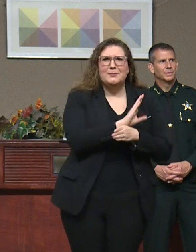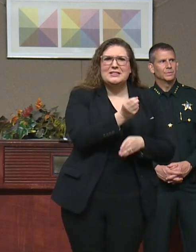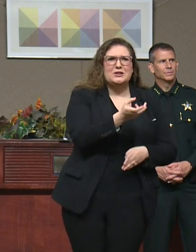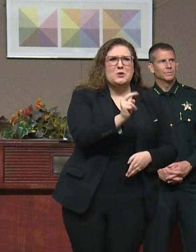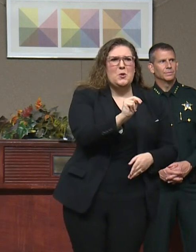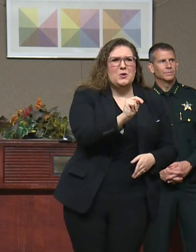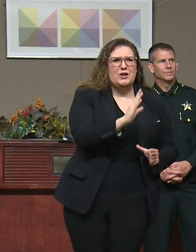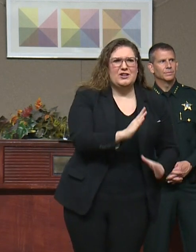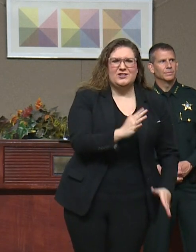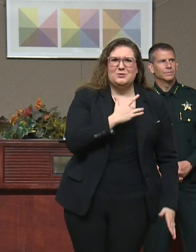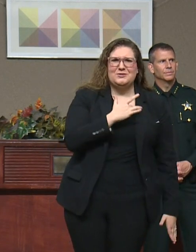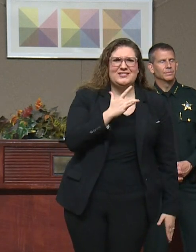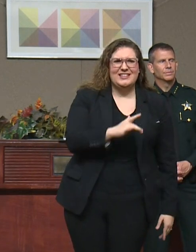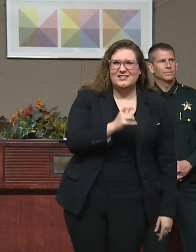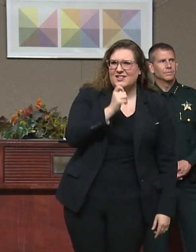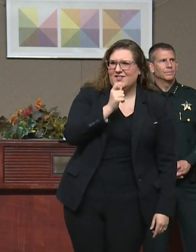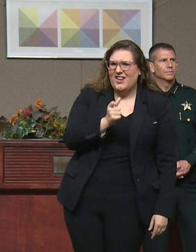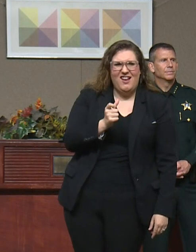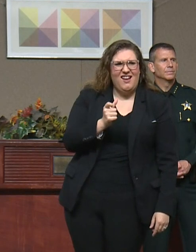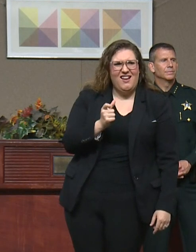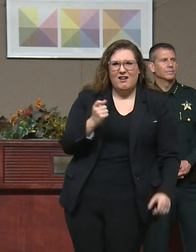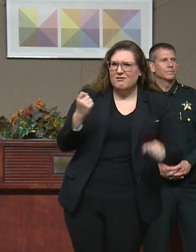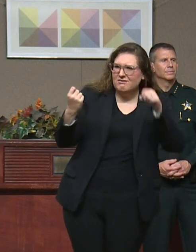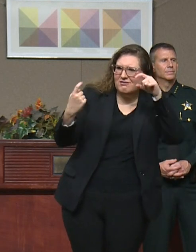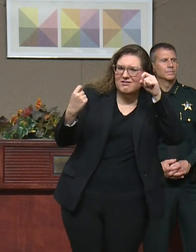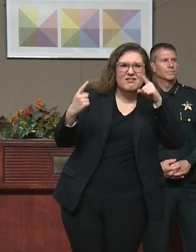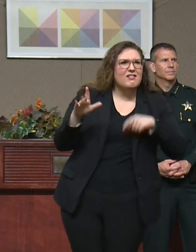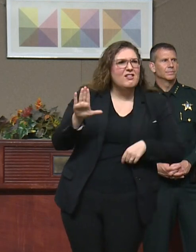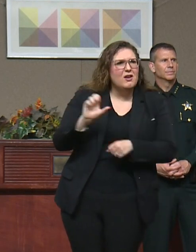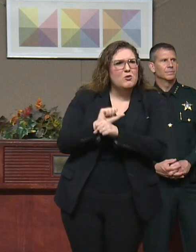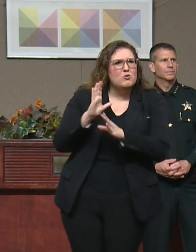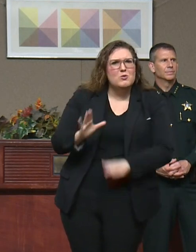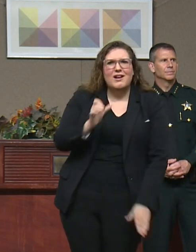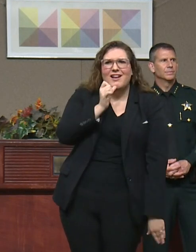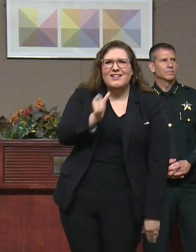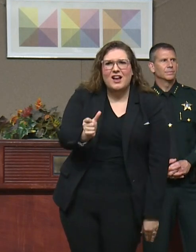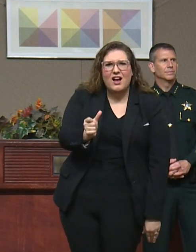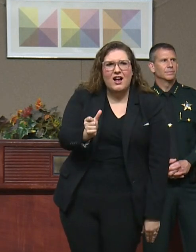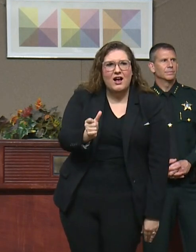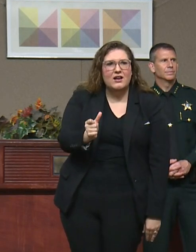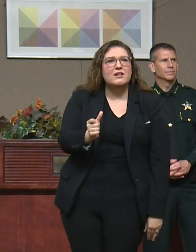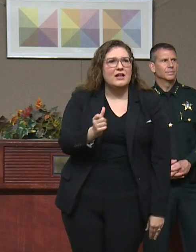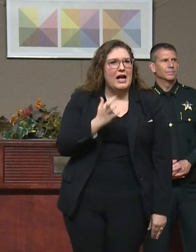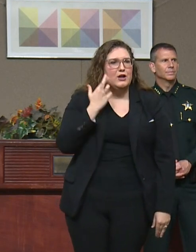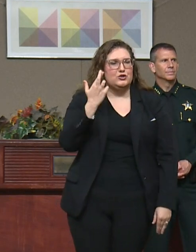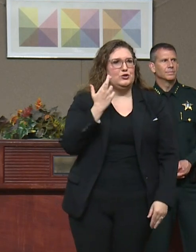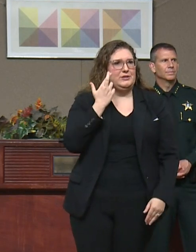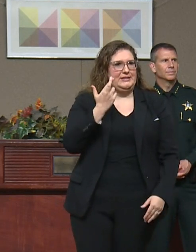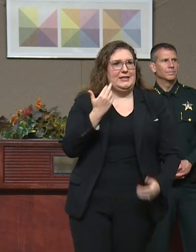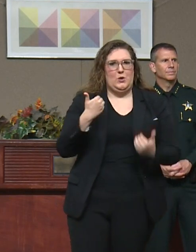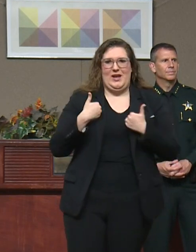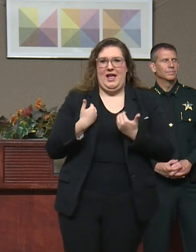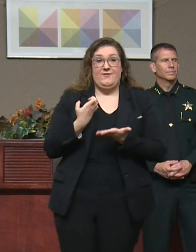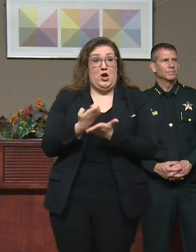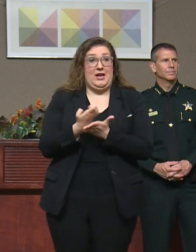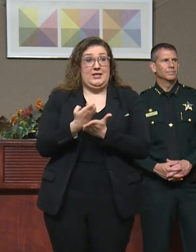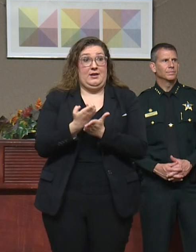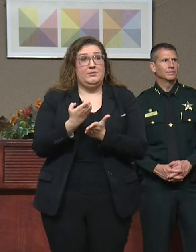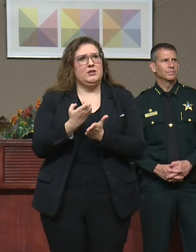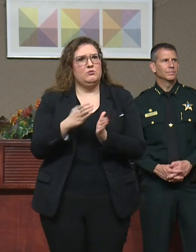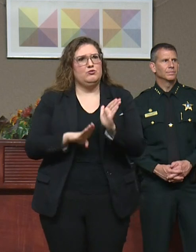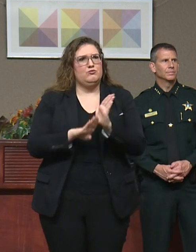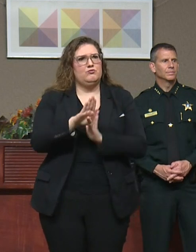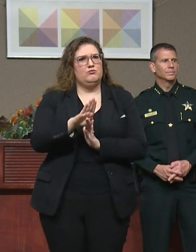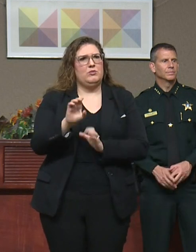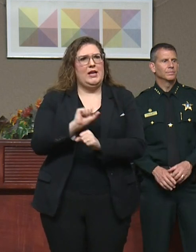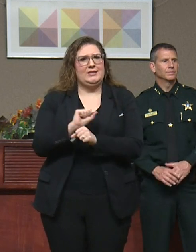of their employees, which is why we have endeavored to, through our Economic Recovery Task Force, to give as much lead notice as